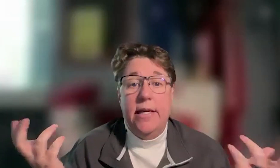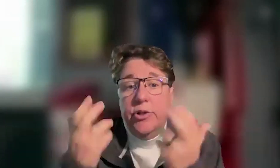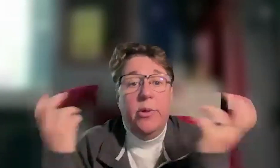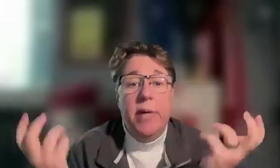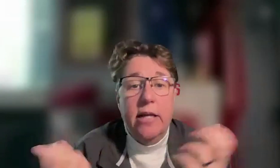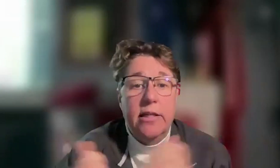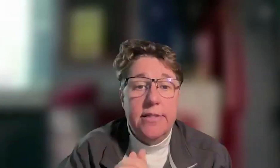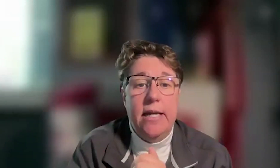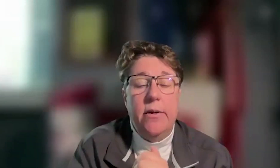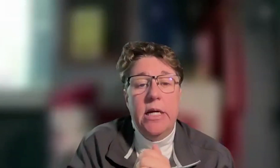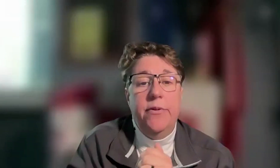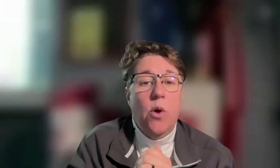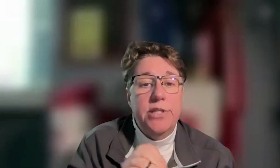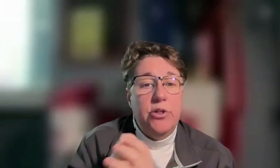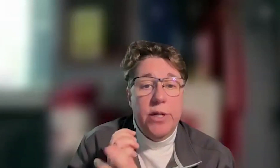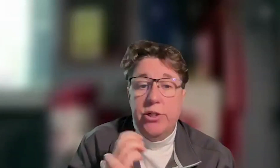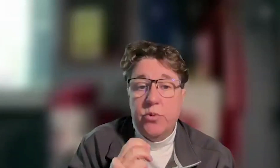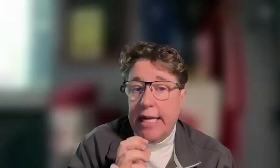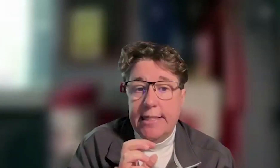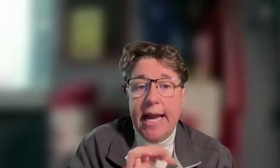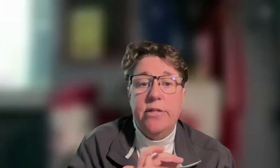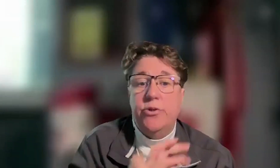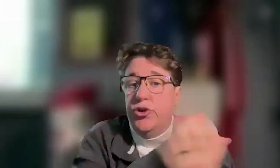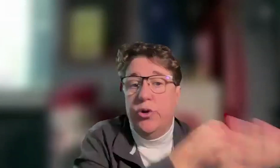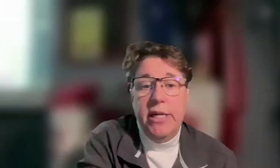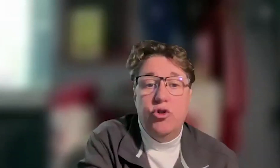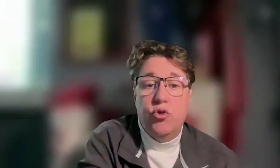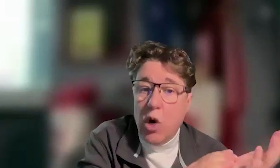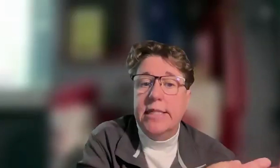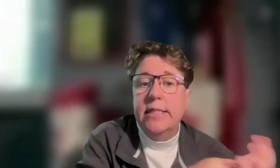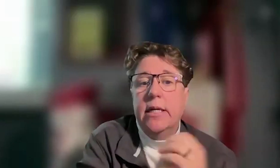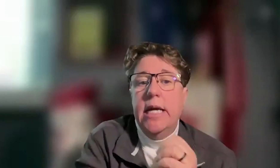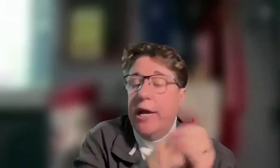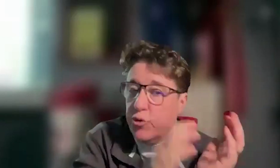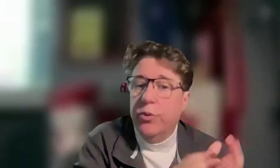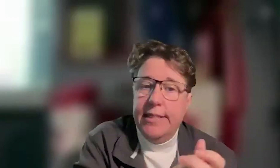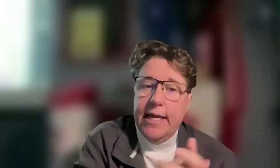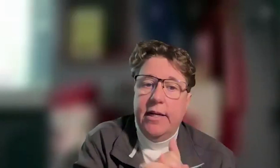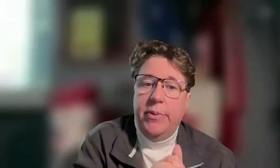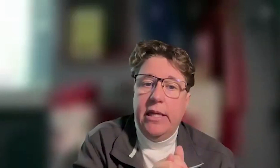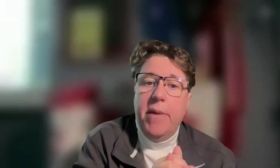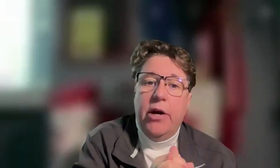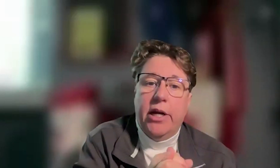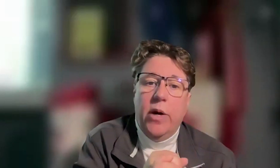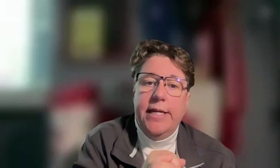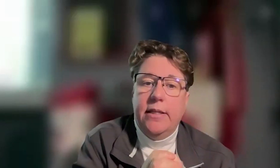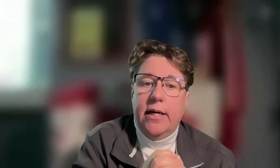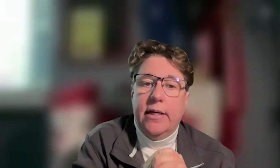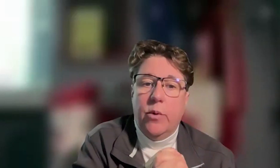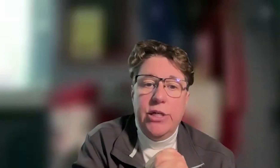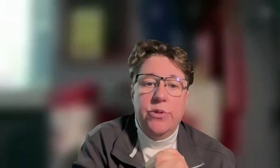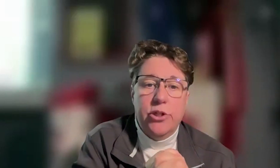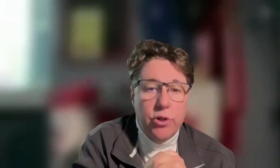business entity? Should we be an LLC? And there are situations where that's the case. Should it be a trust? And truly set it up in the American